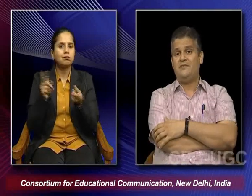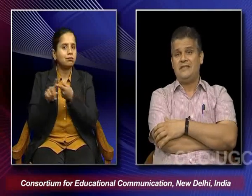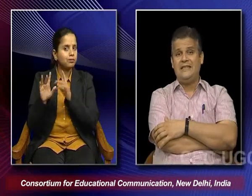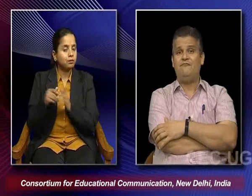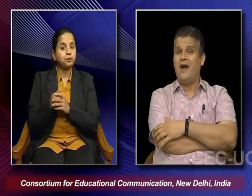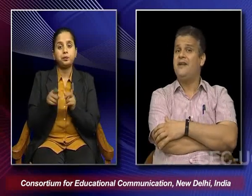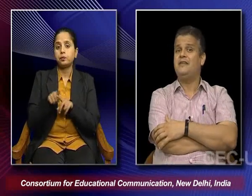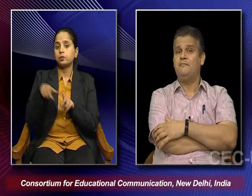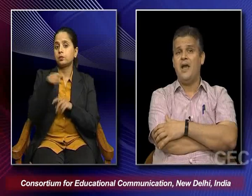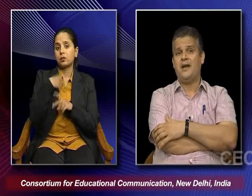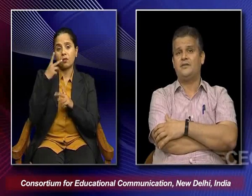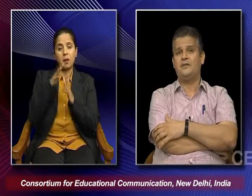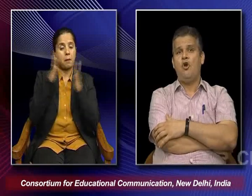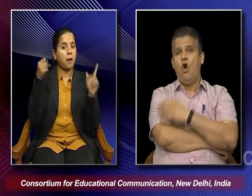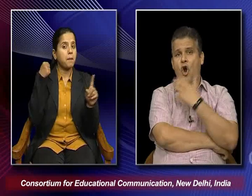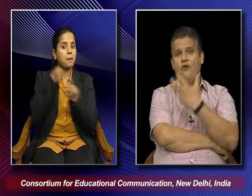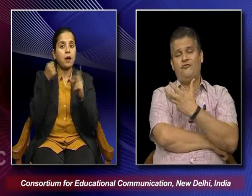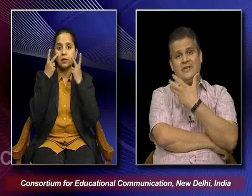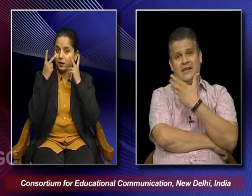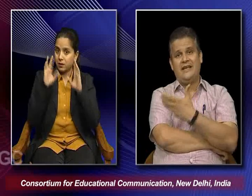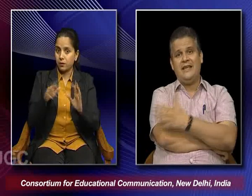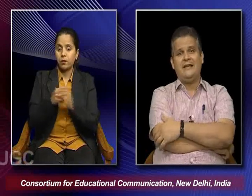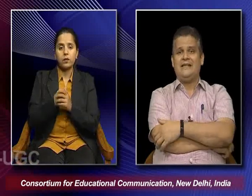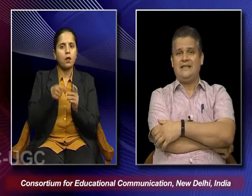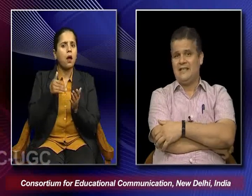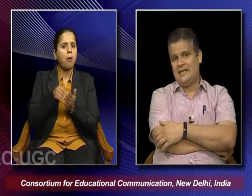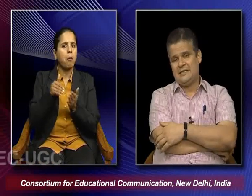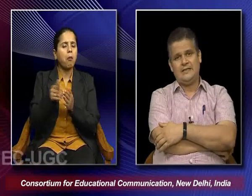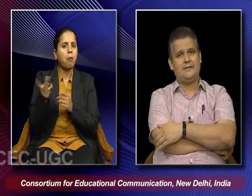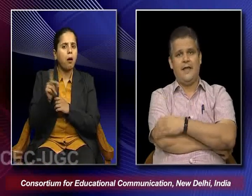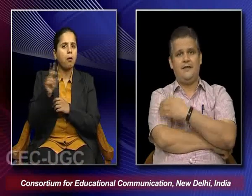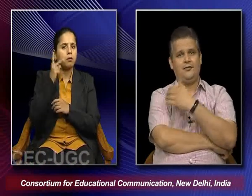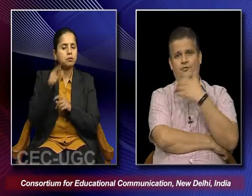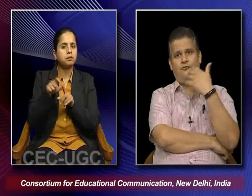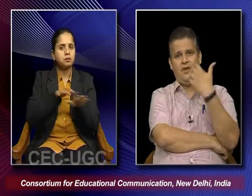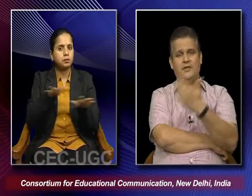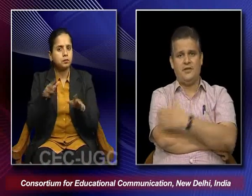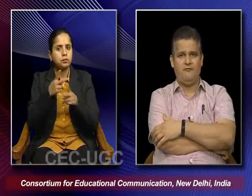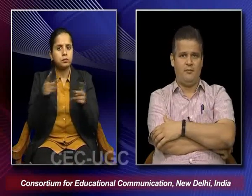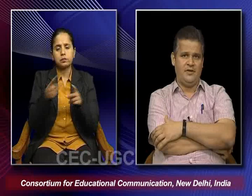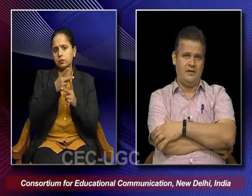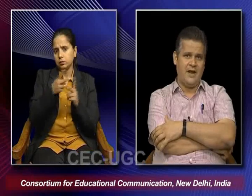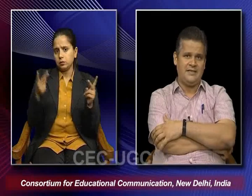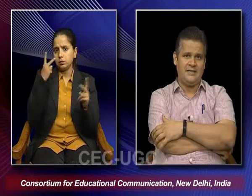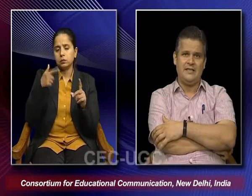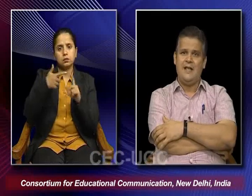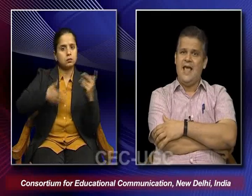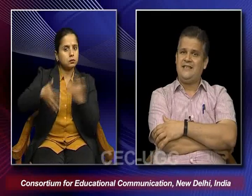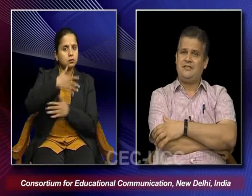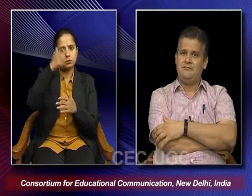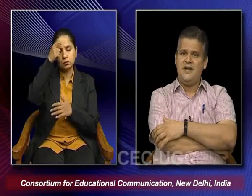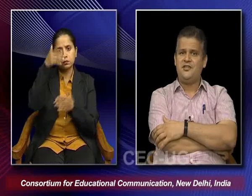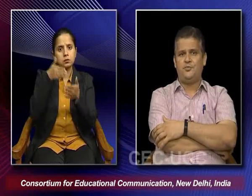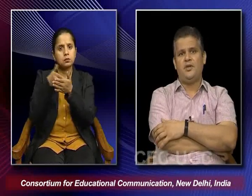have seen wider impacts of the recurring disasters and various environmental crises